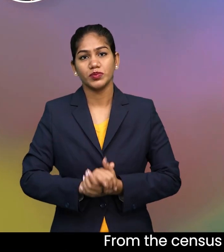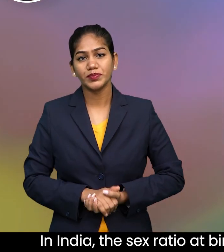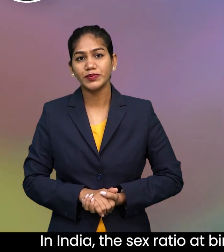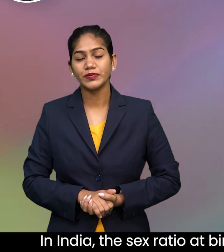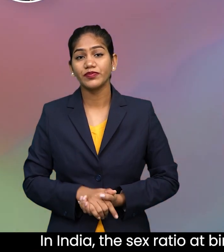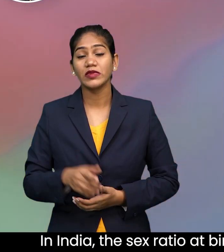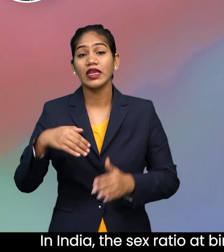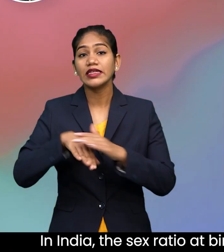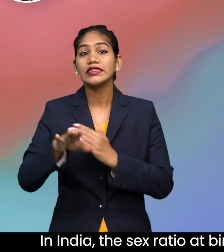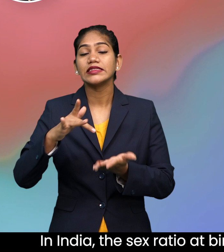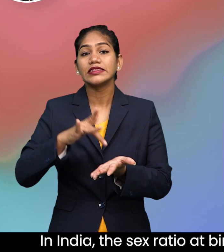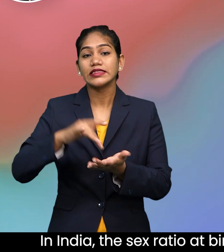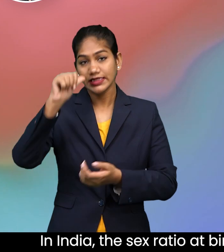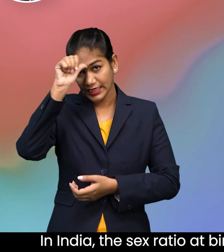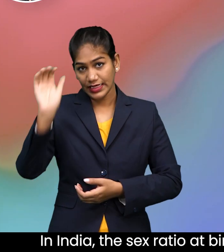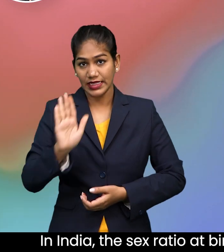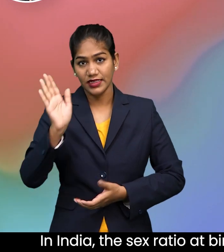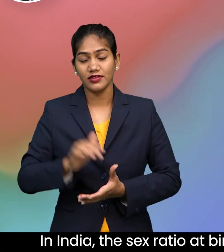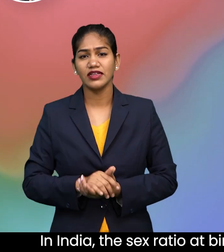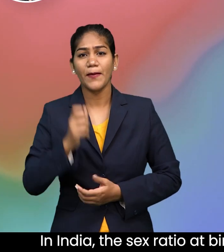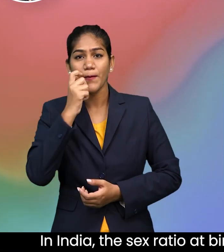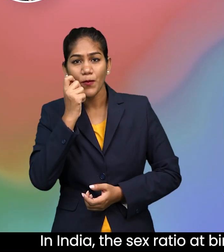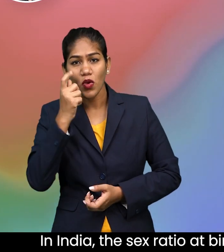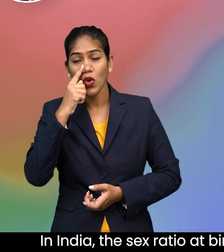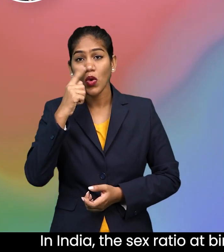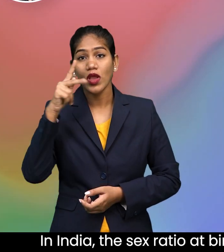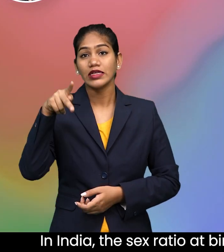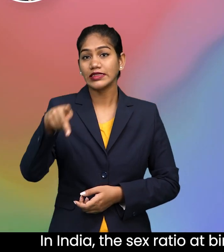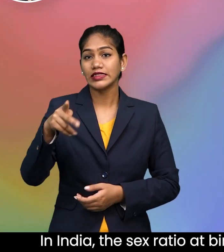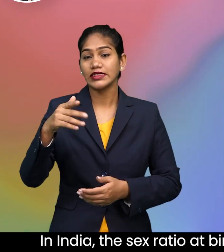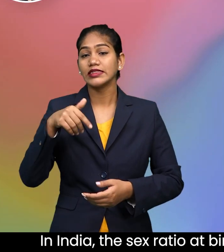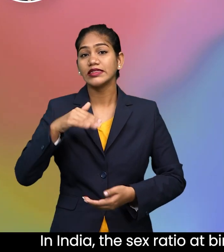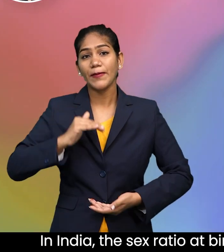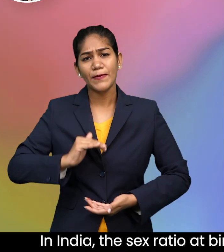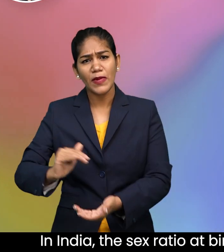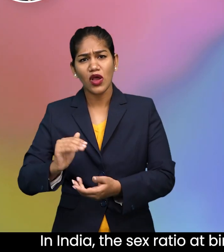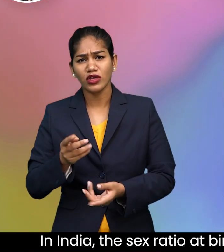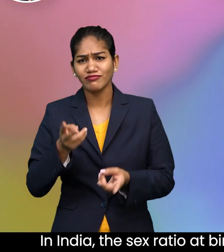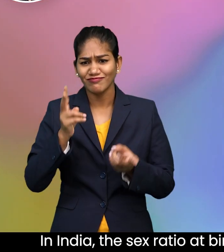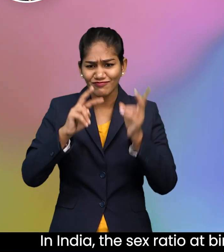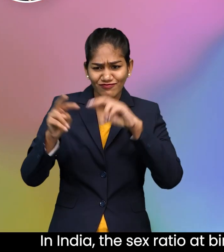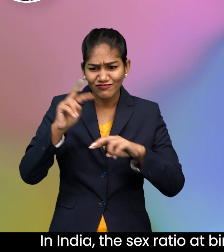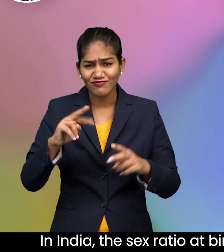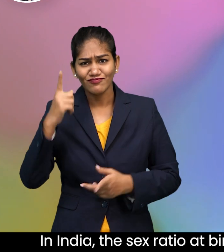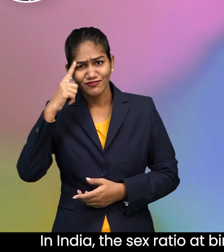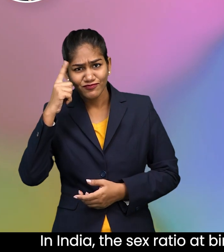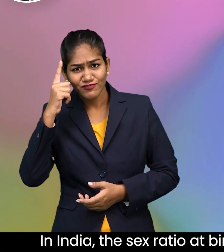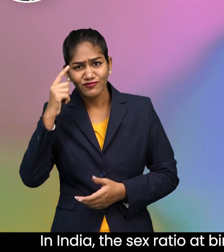In India, the sex ratio at birth is estimated to be 105